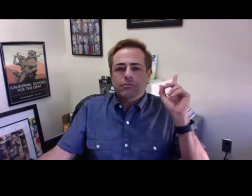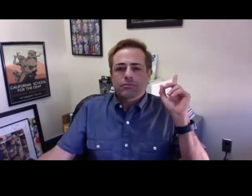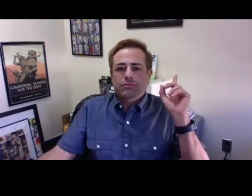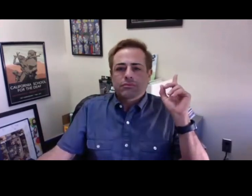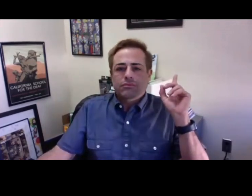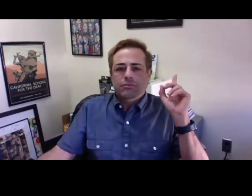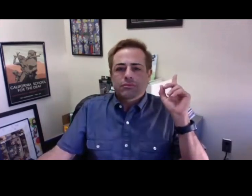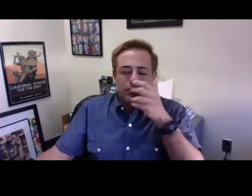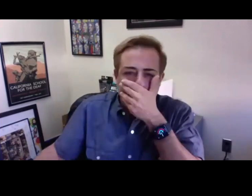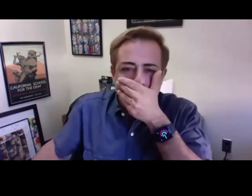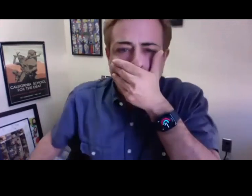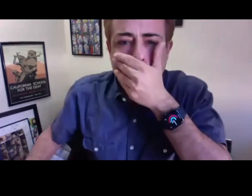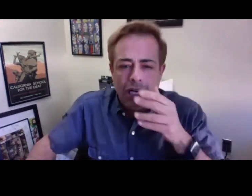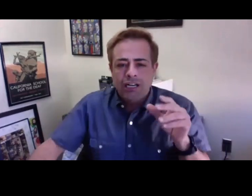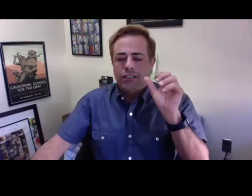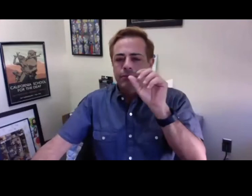Okay.